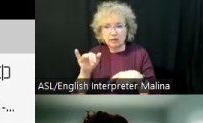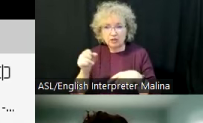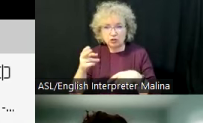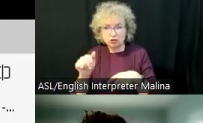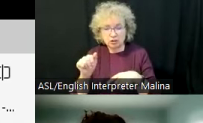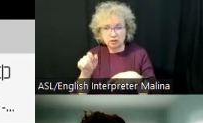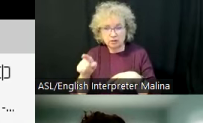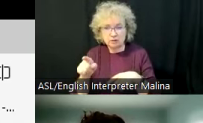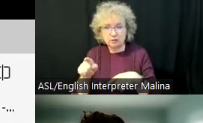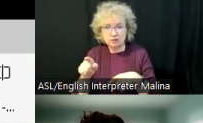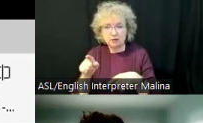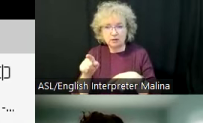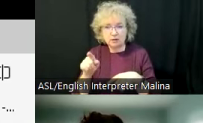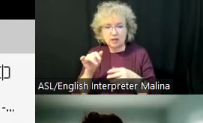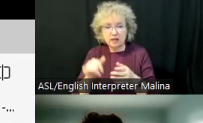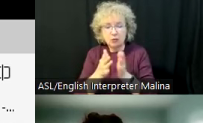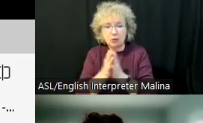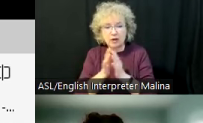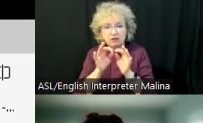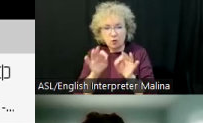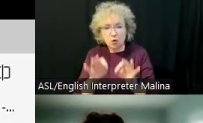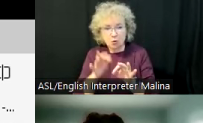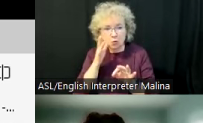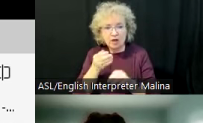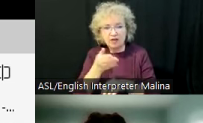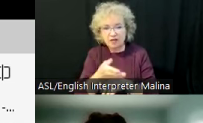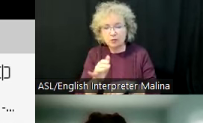the request form is linked in here.